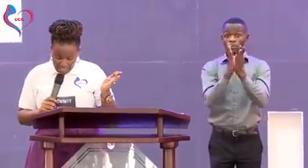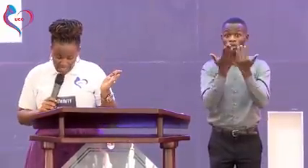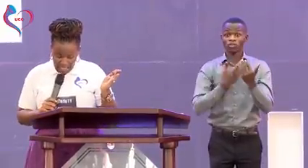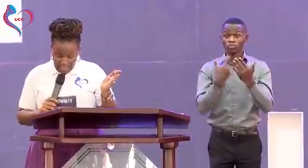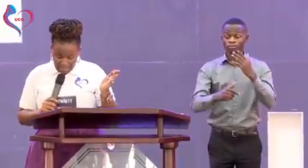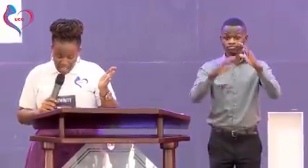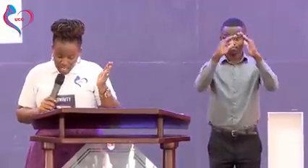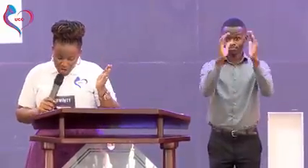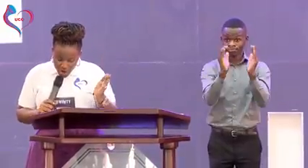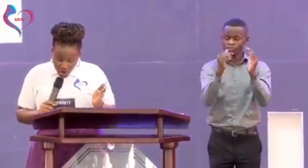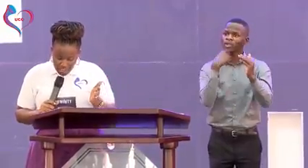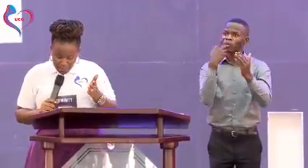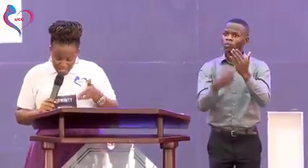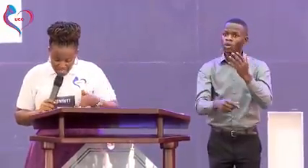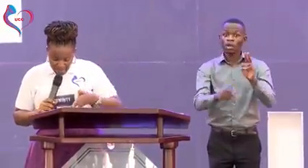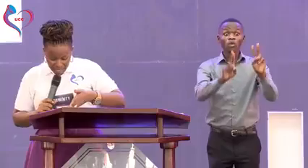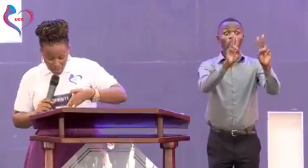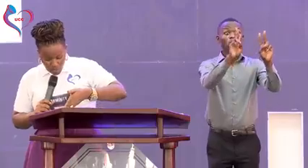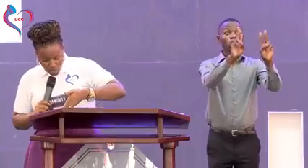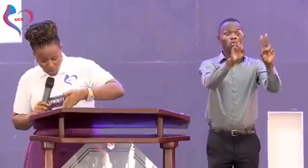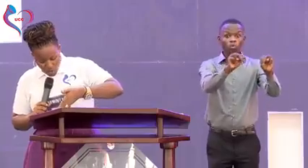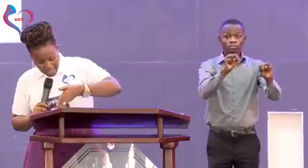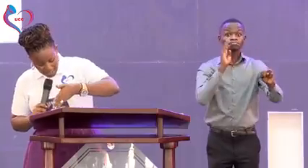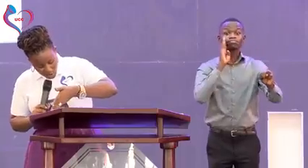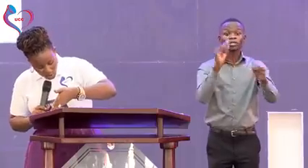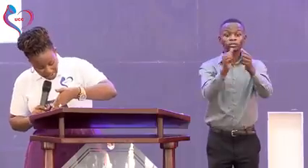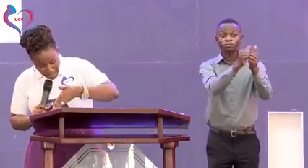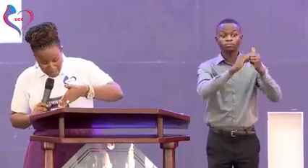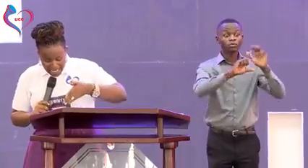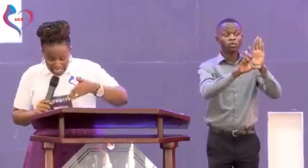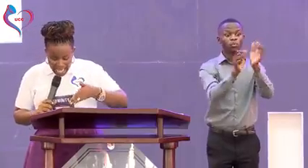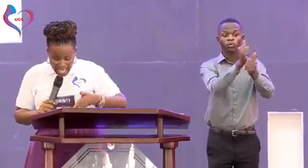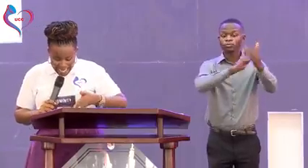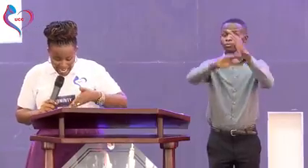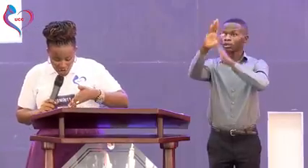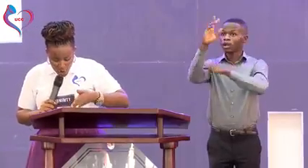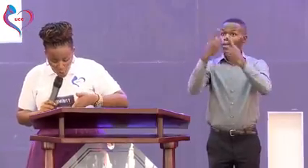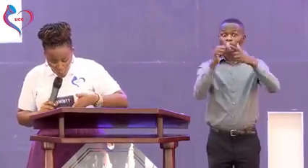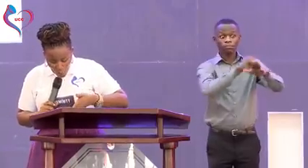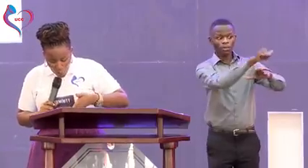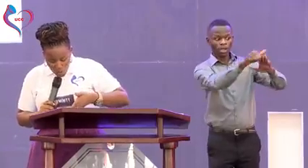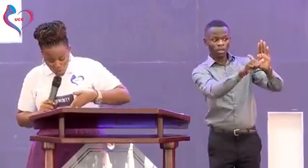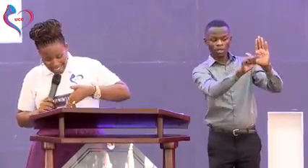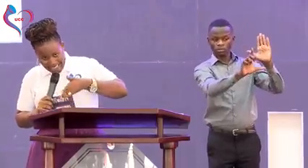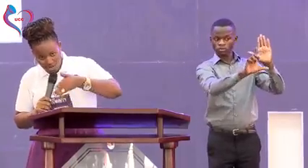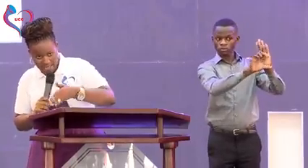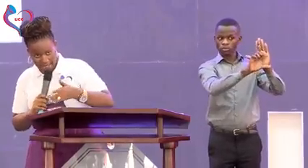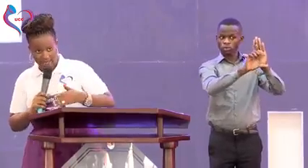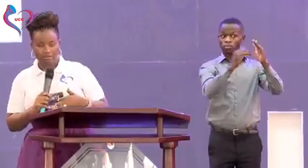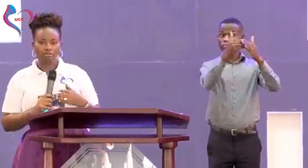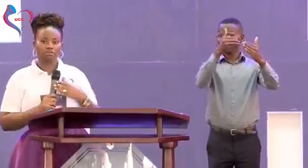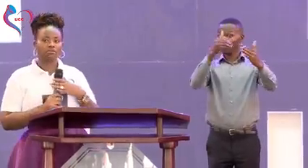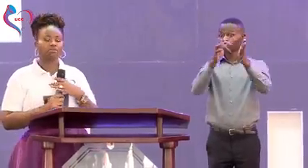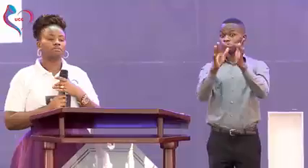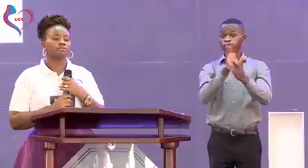that bracket says not being without law towards God but under law towards